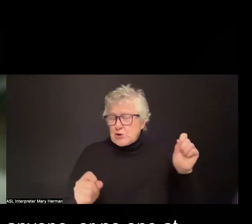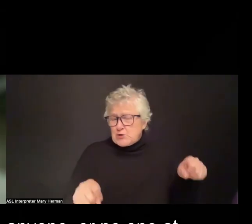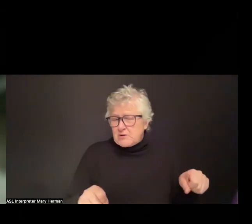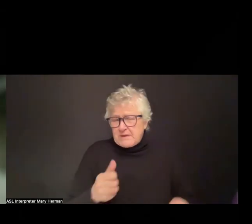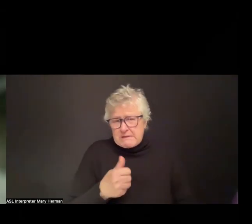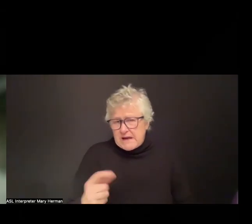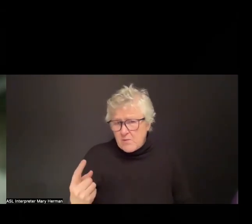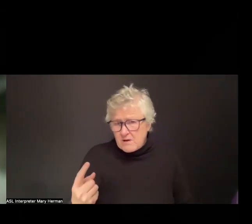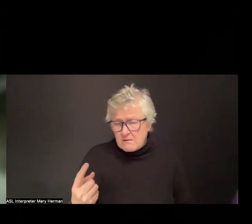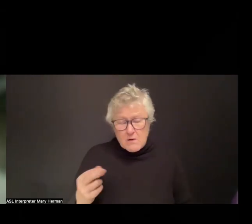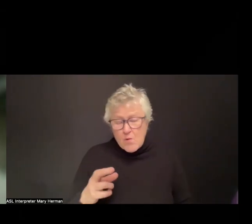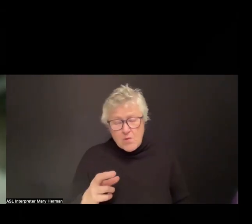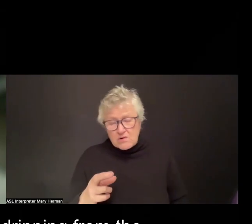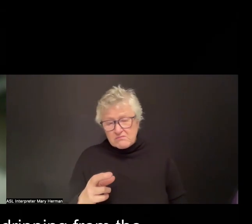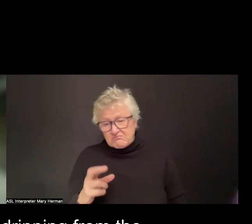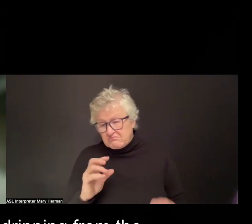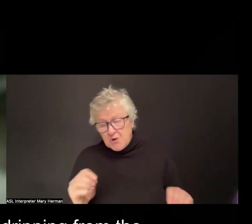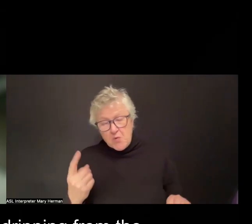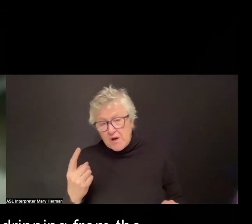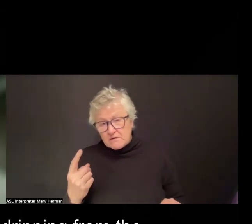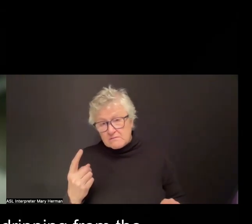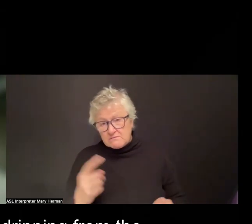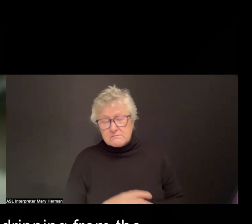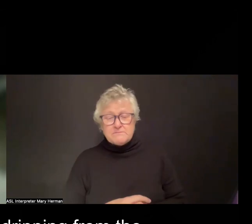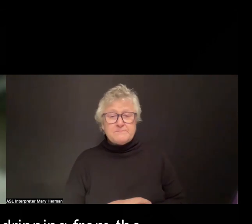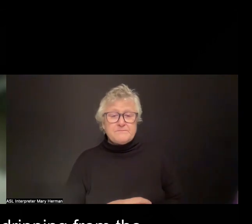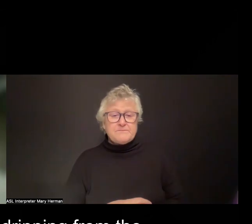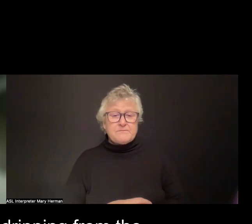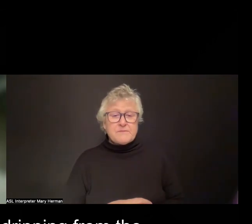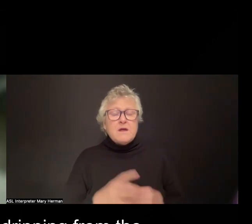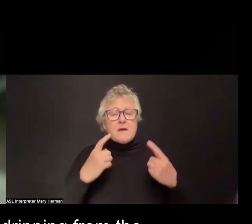no one at all. I pulled myself, dripping from the water, and